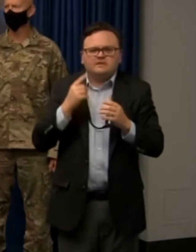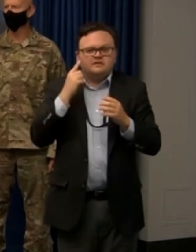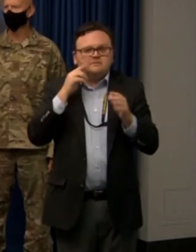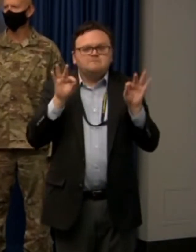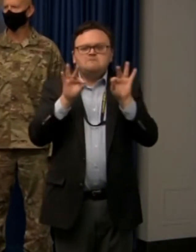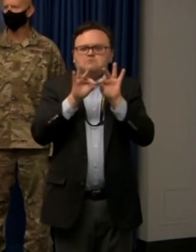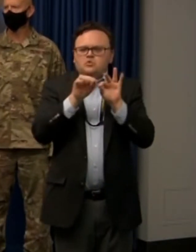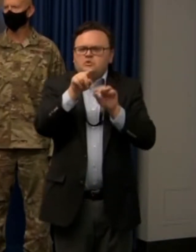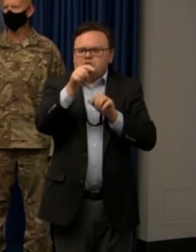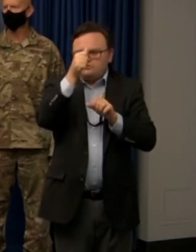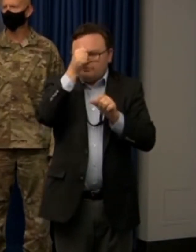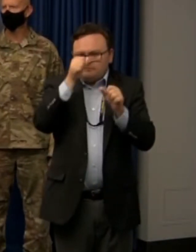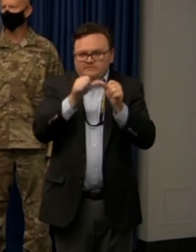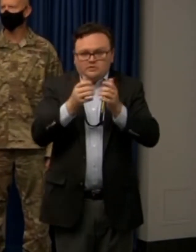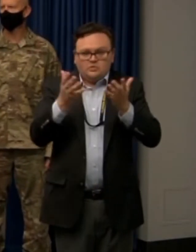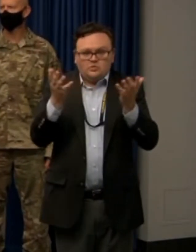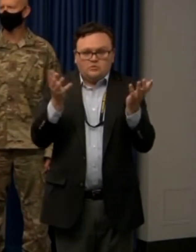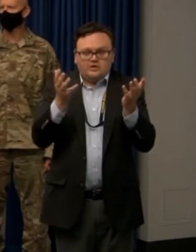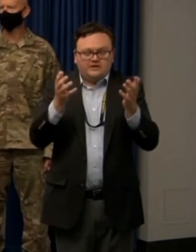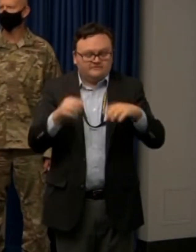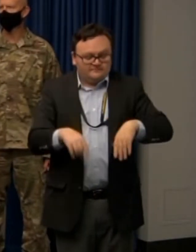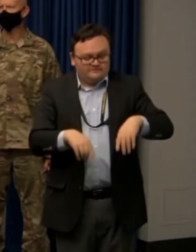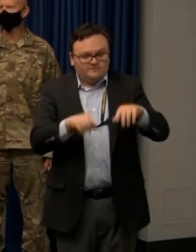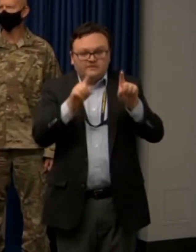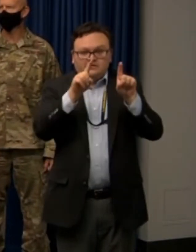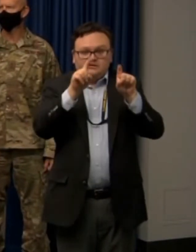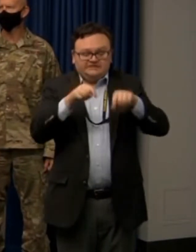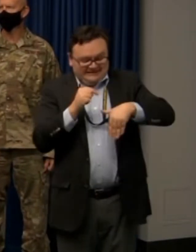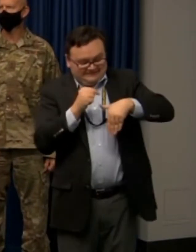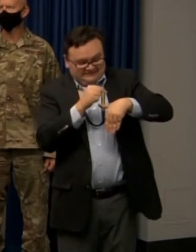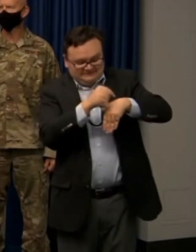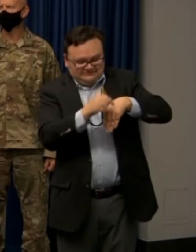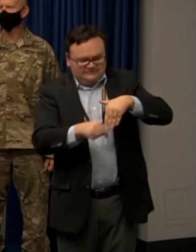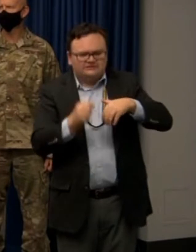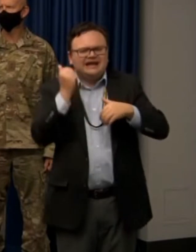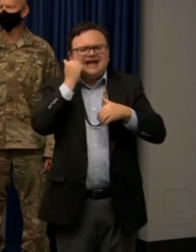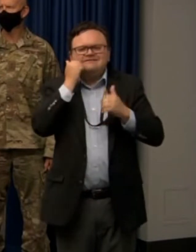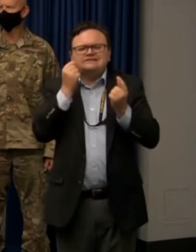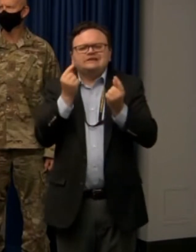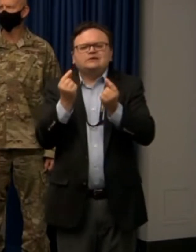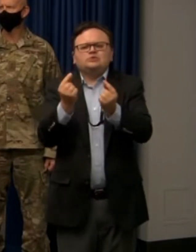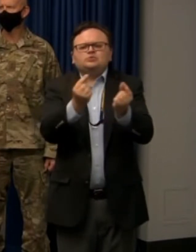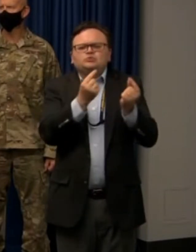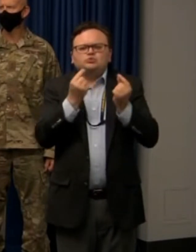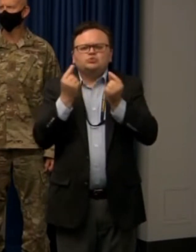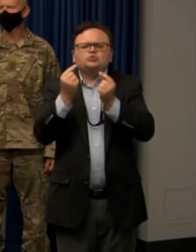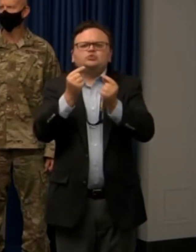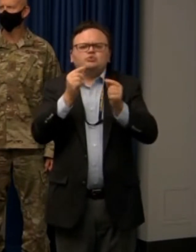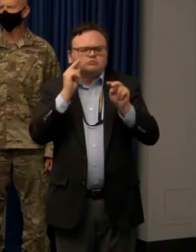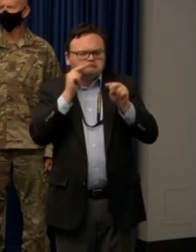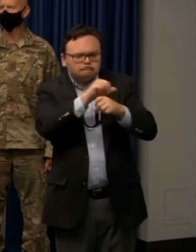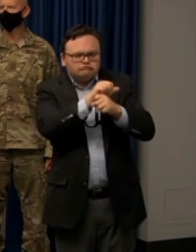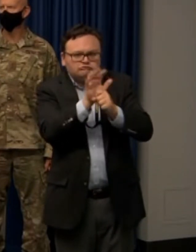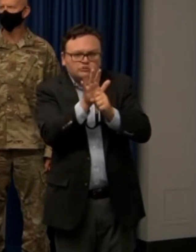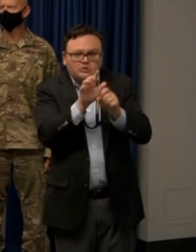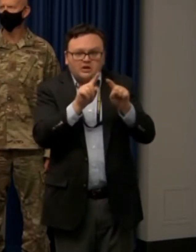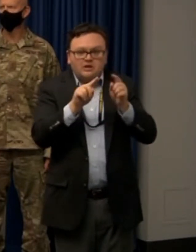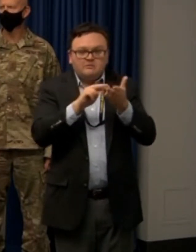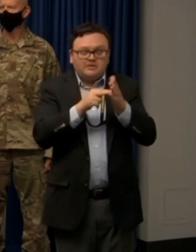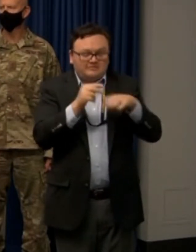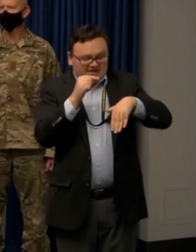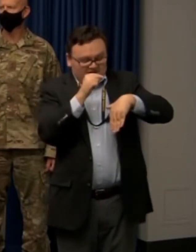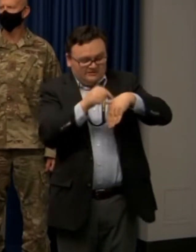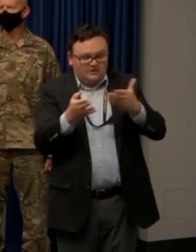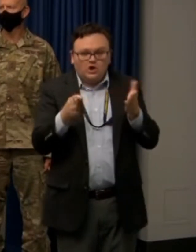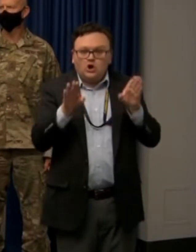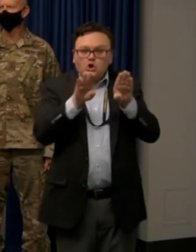understand that these sites are part of what is done on a daily basis, but they're not even close to the total number of tests that are being done.